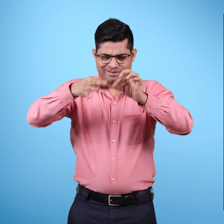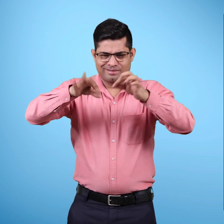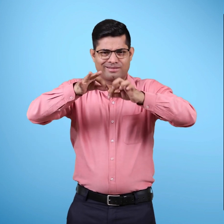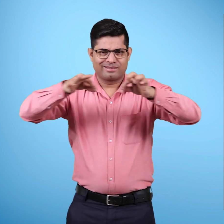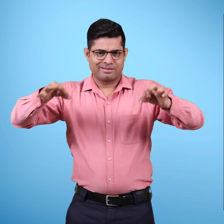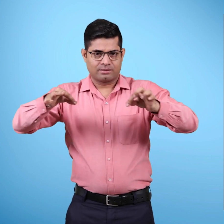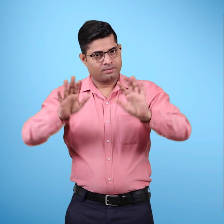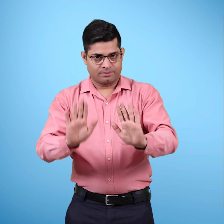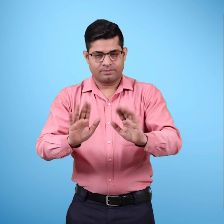and thread.